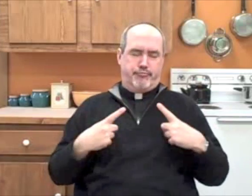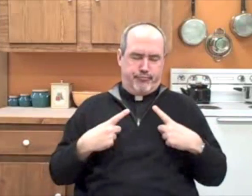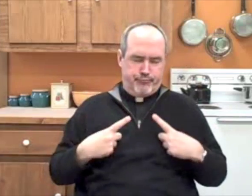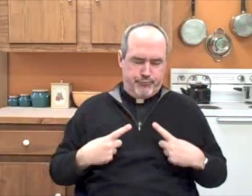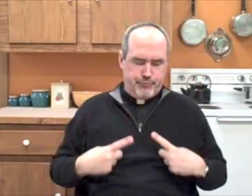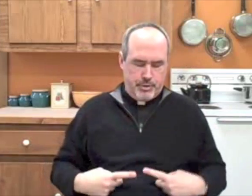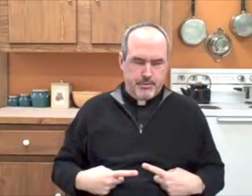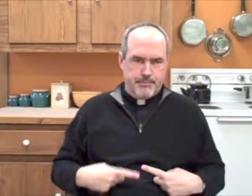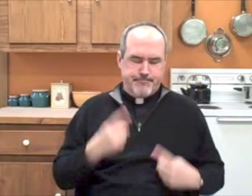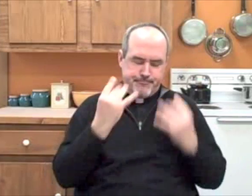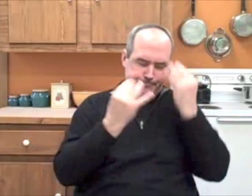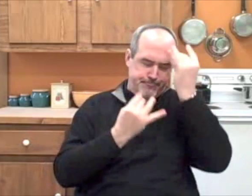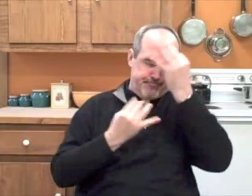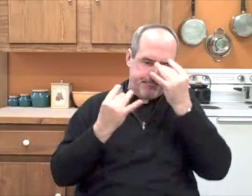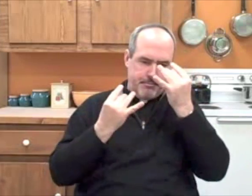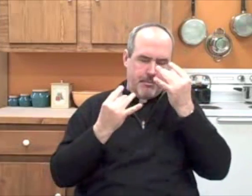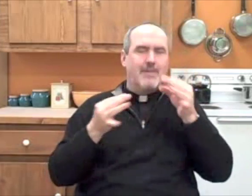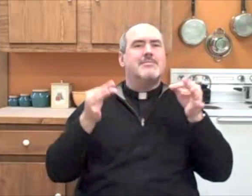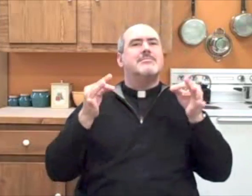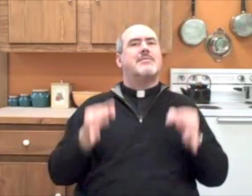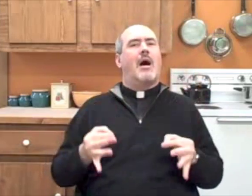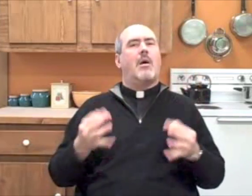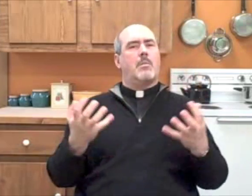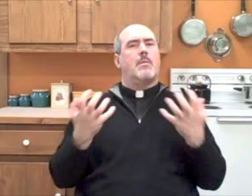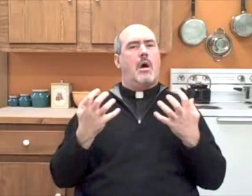was embarrassed and so depressed when she left there.